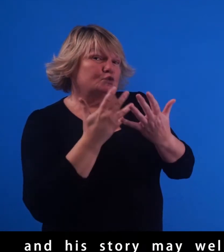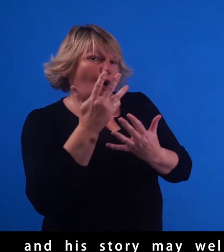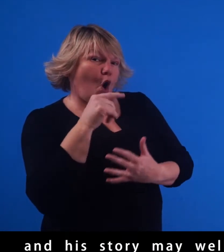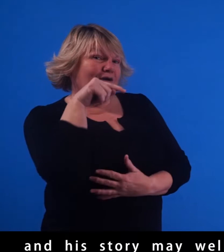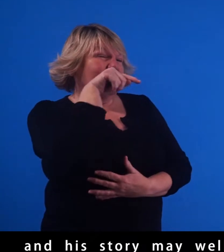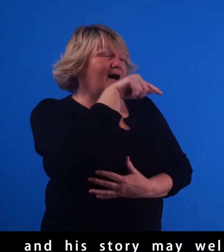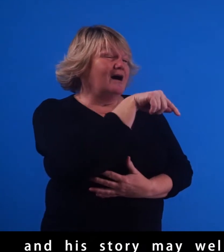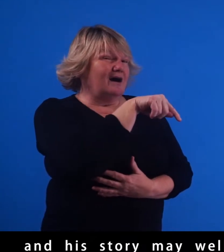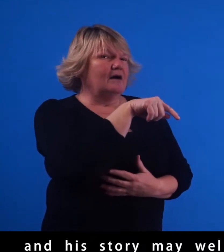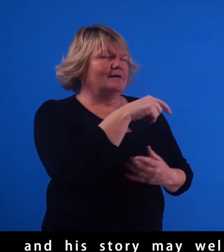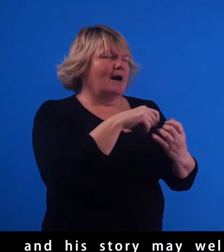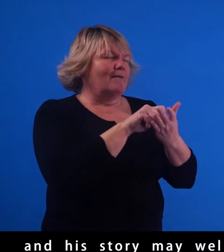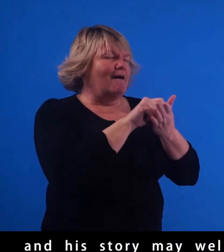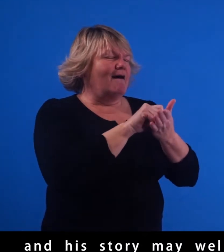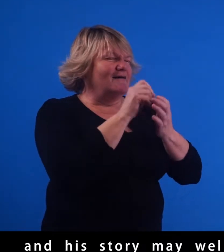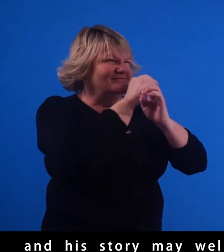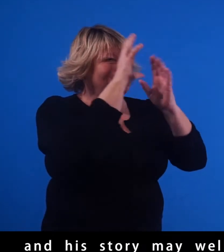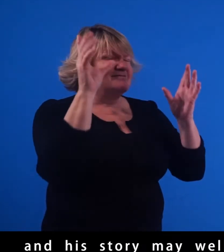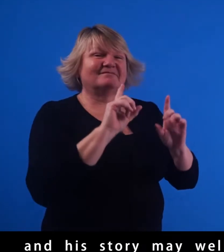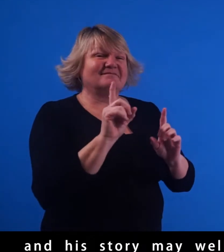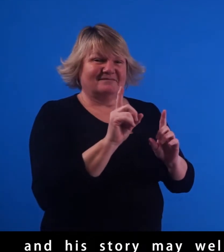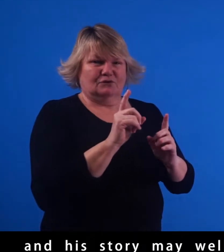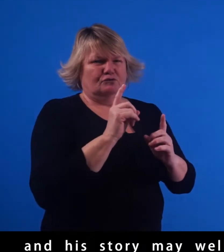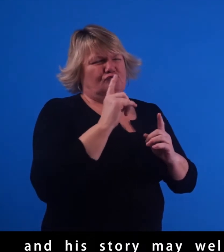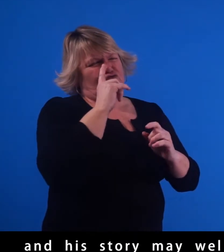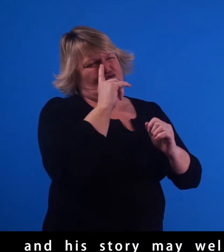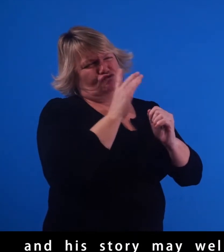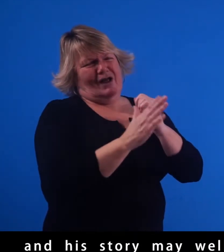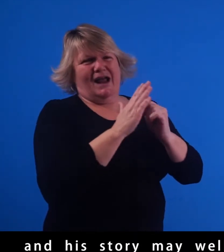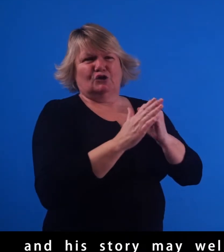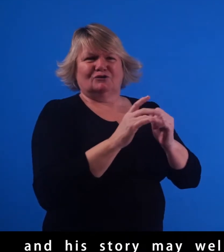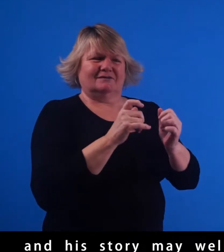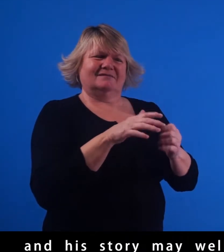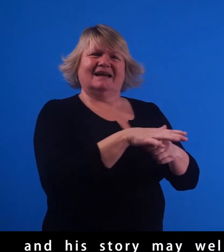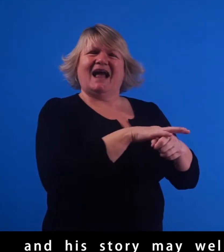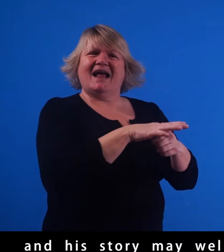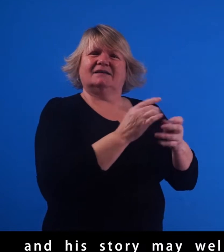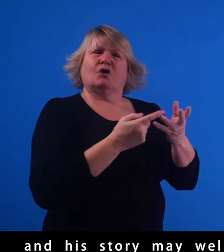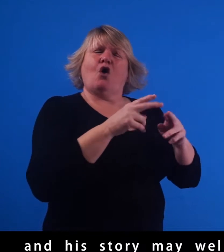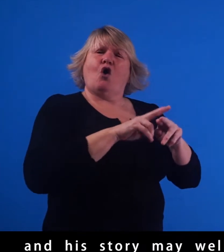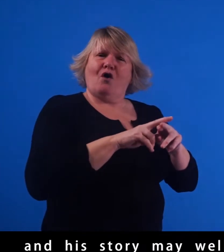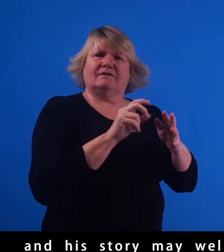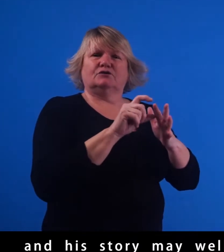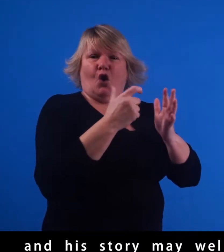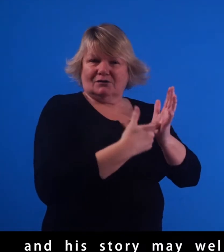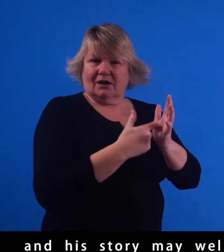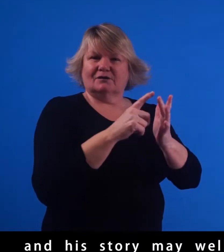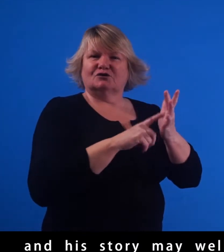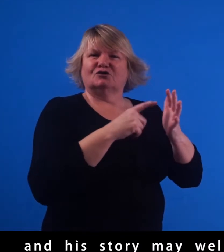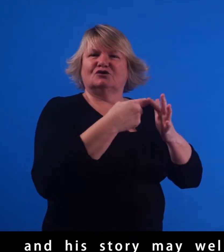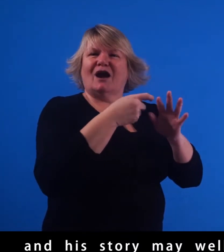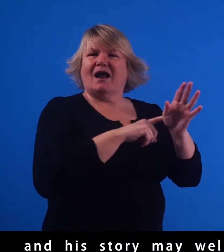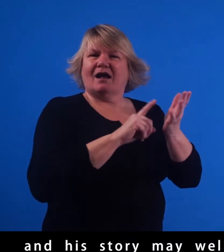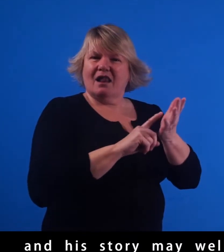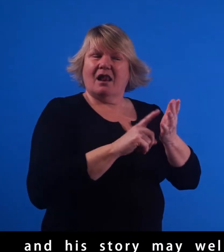And his story may well have been an inspiration for Robert's The Strange Case of Dr. Jekyll and Mr. Hyde.